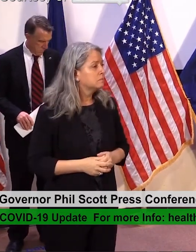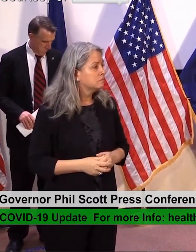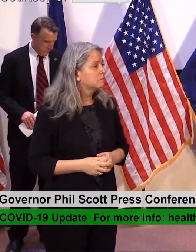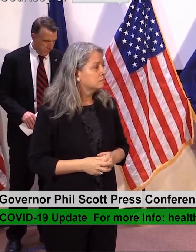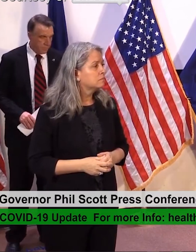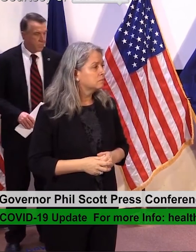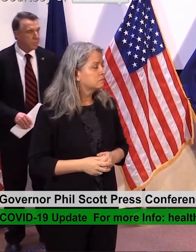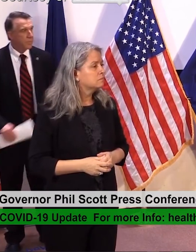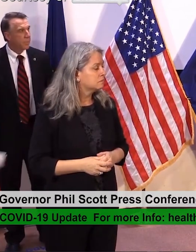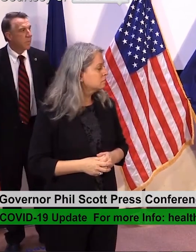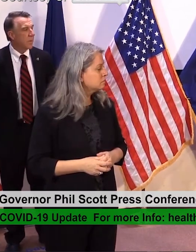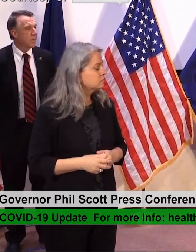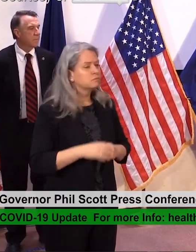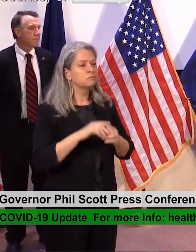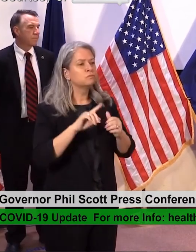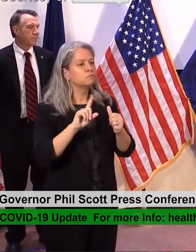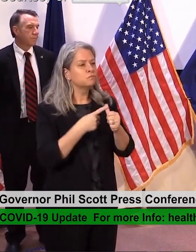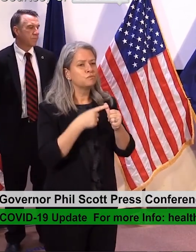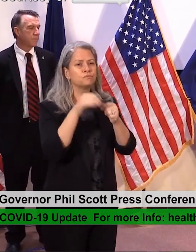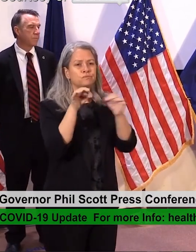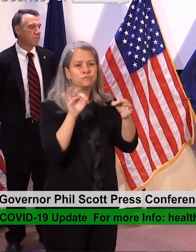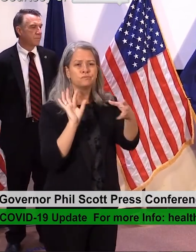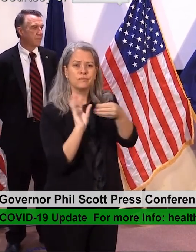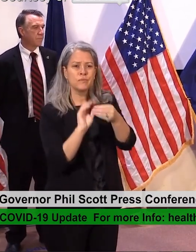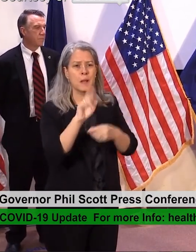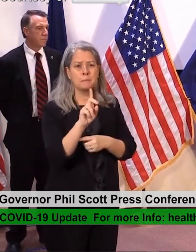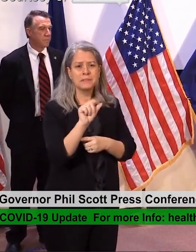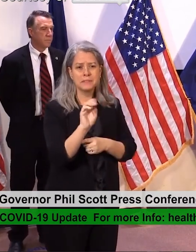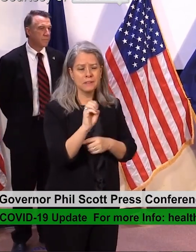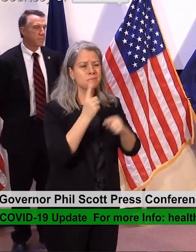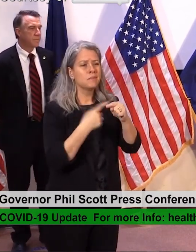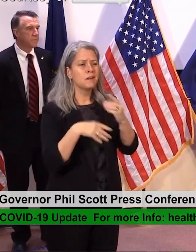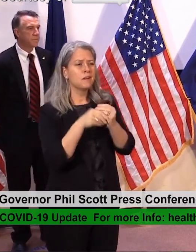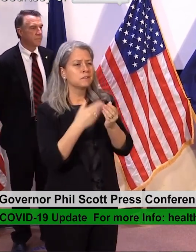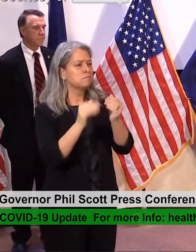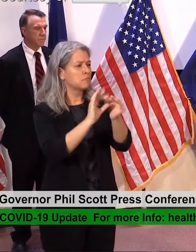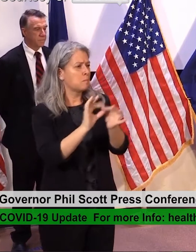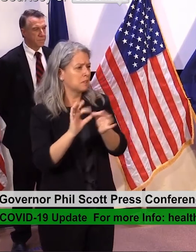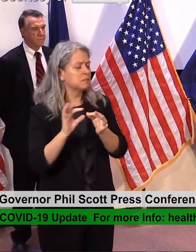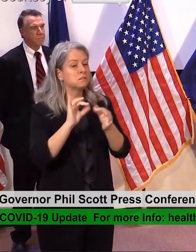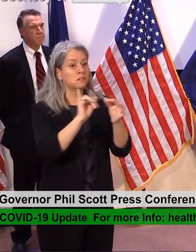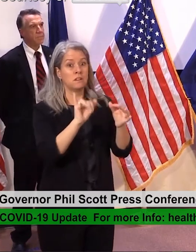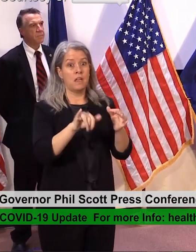I'd like to start with a quick update and then a couple comments on two